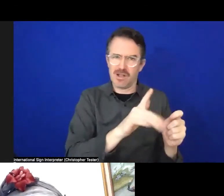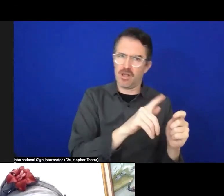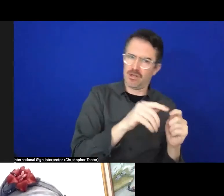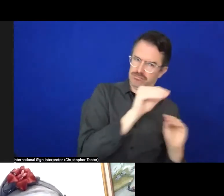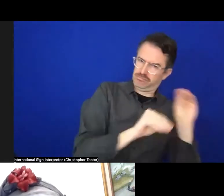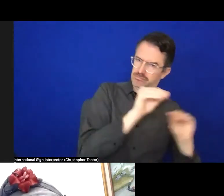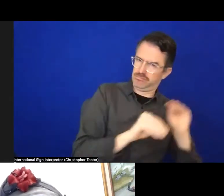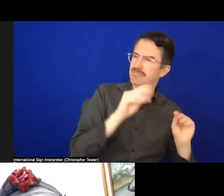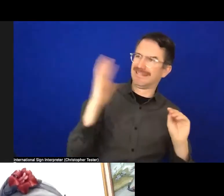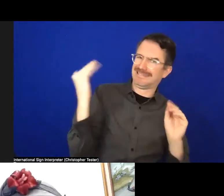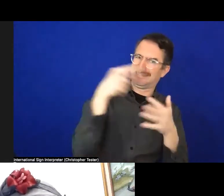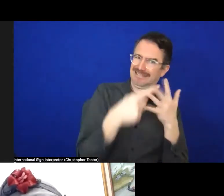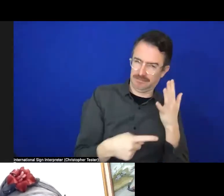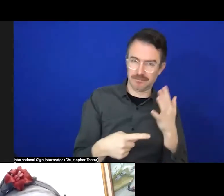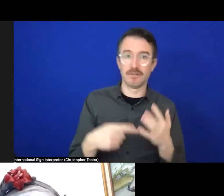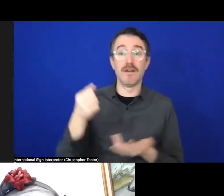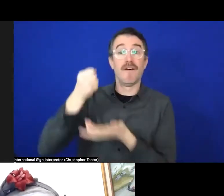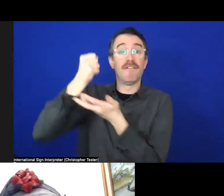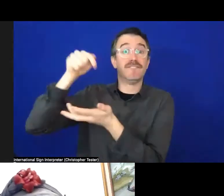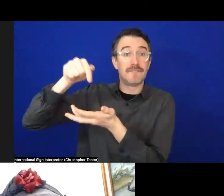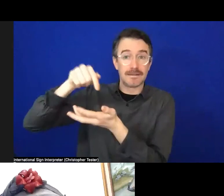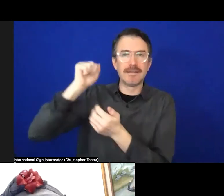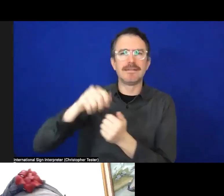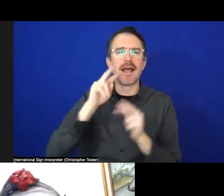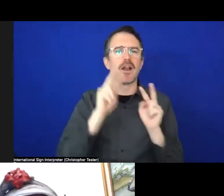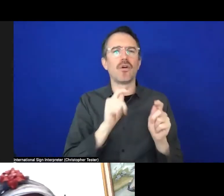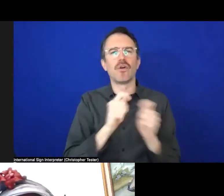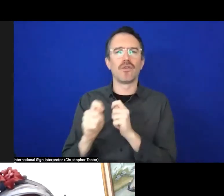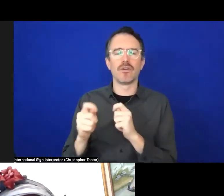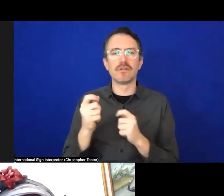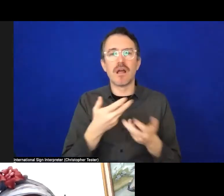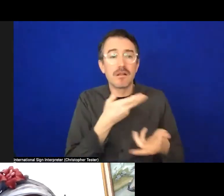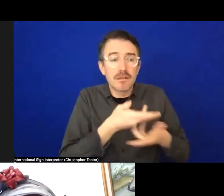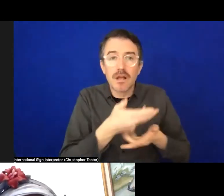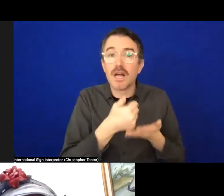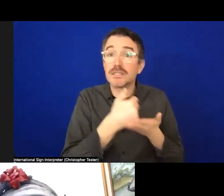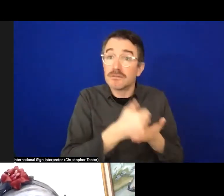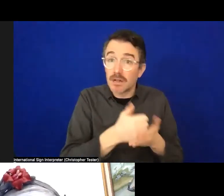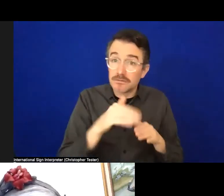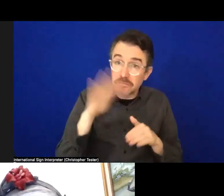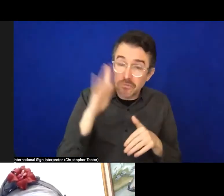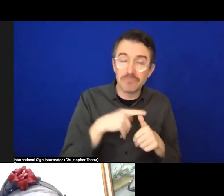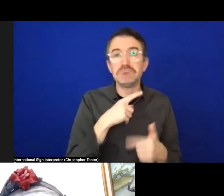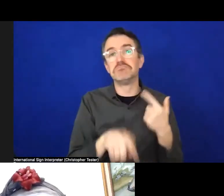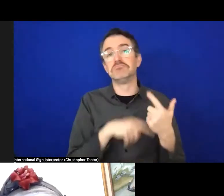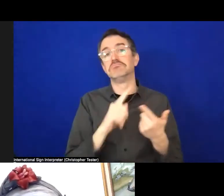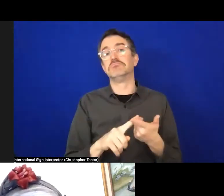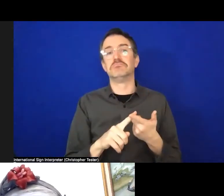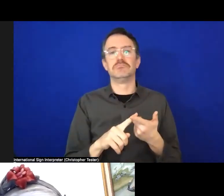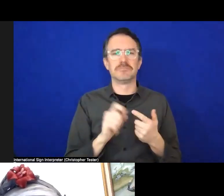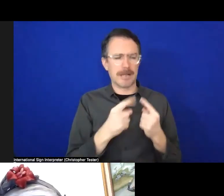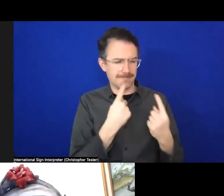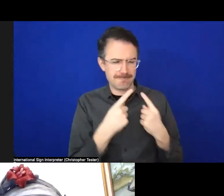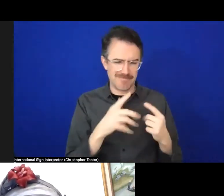do consultation and inform people with disability on how to support them. So I have to I'll take a